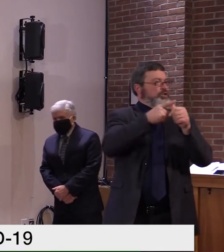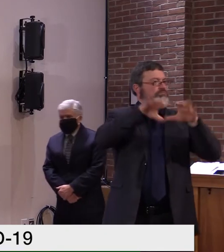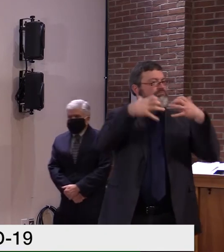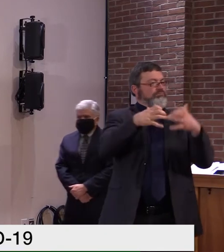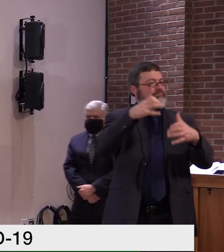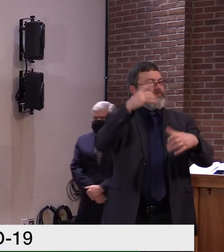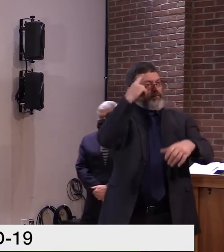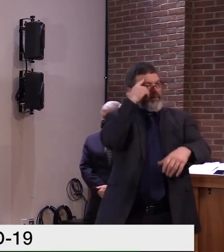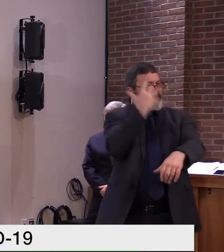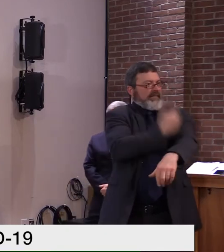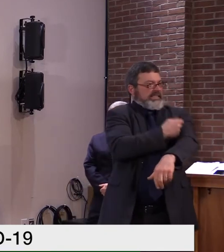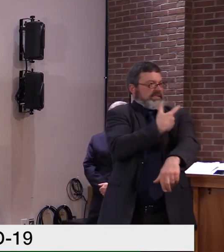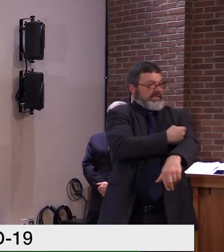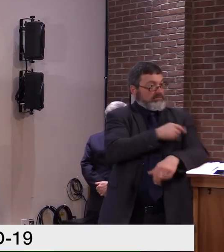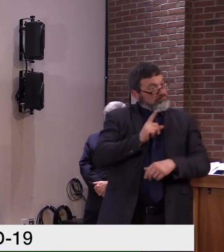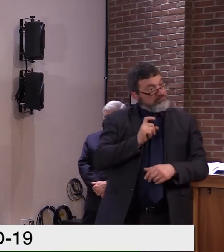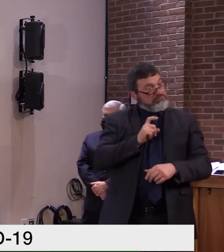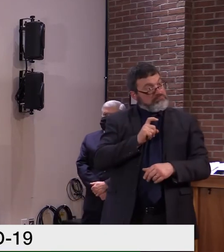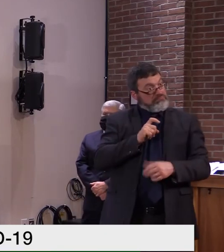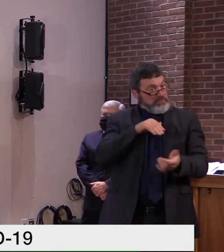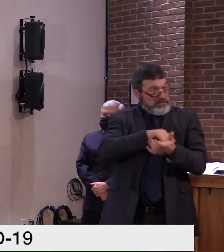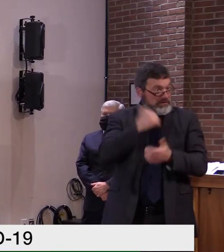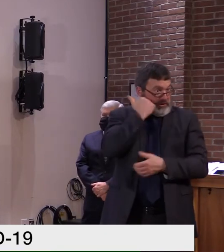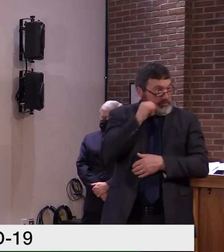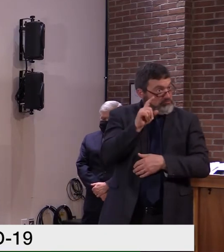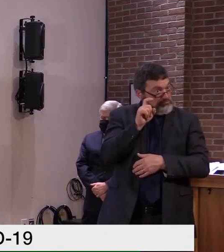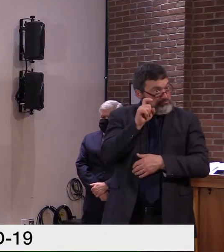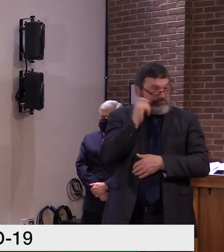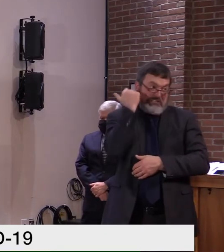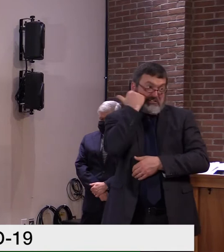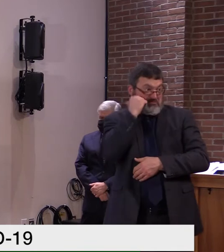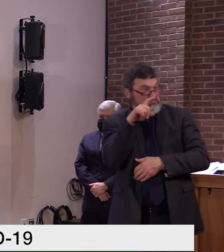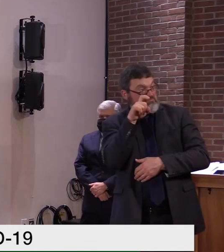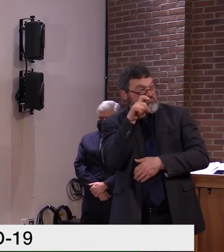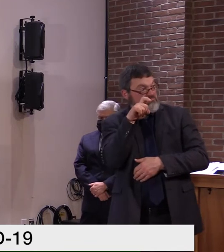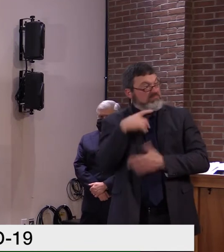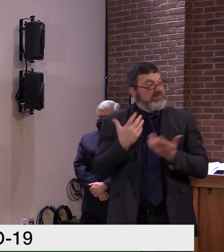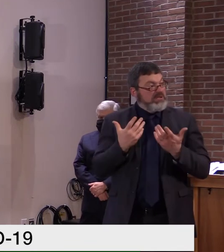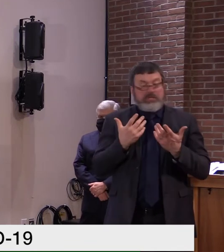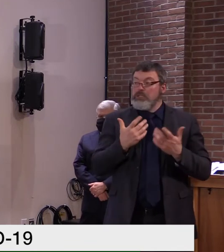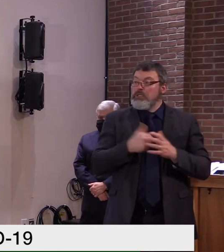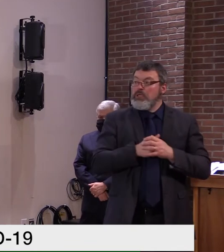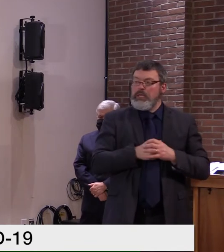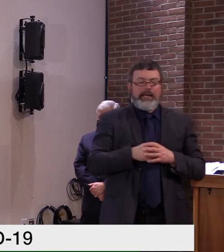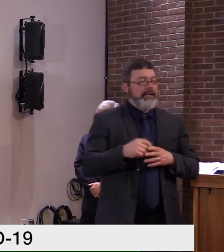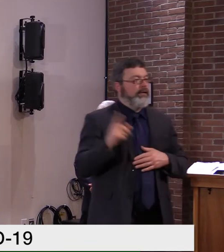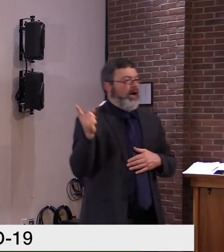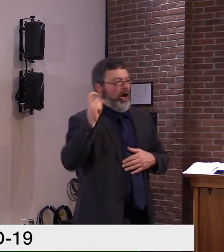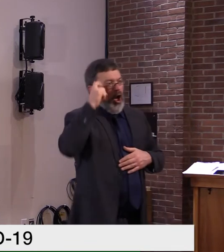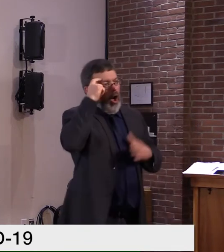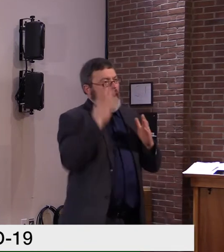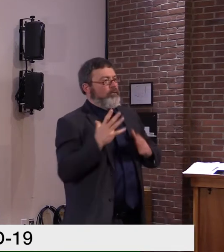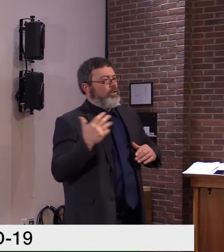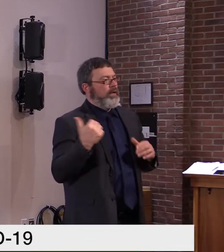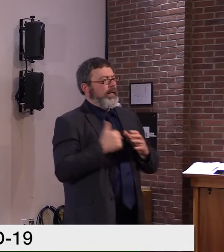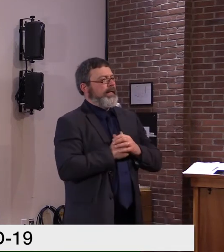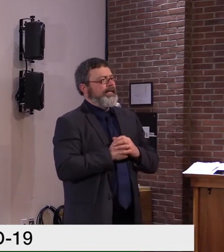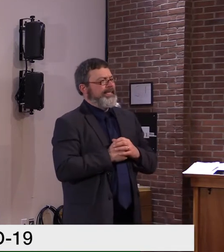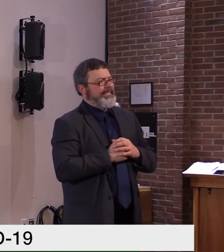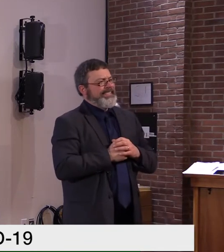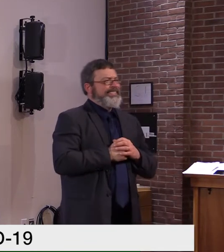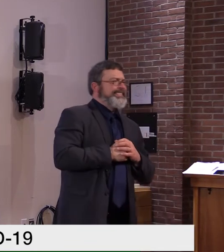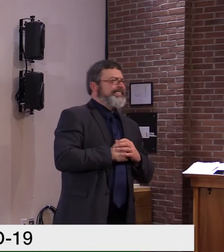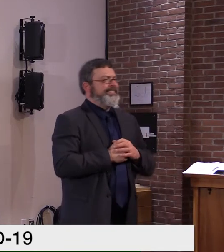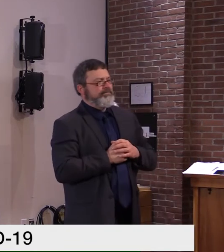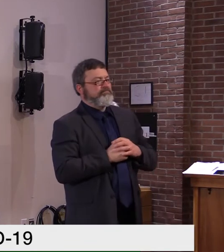Not that I'm aware of, but we do have a vaccine team, and we can get you that answer, but not that I know of at this point in time.